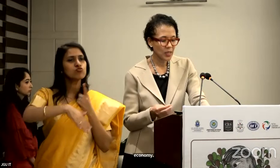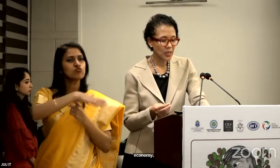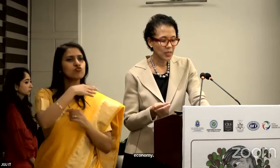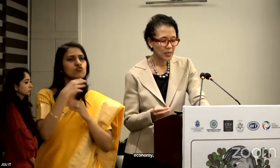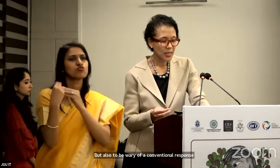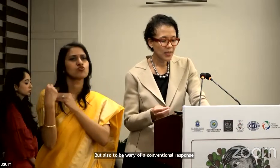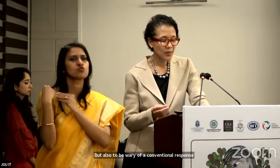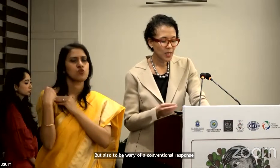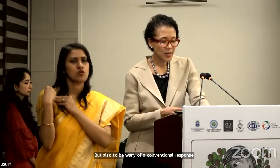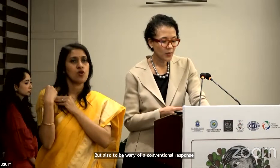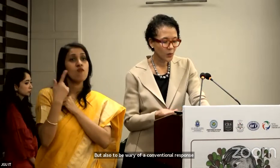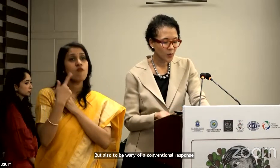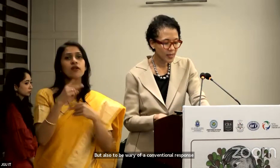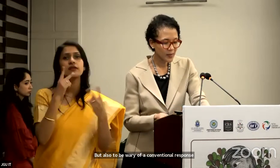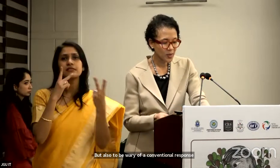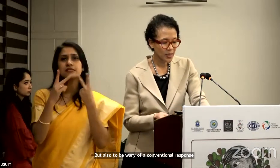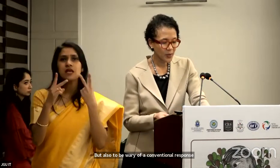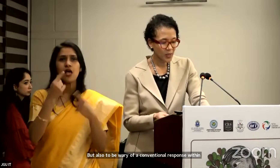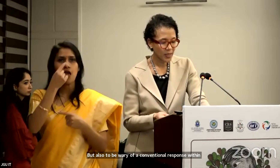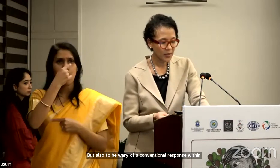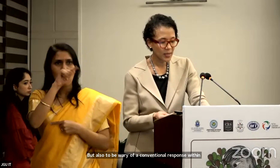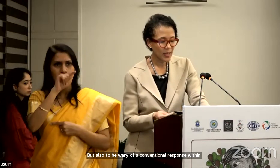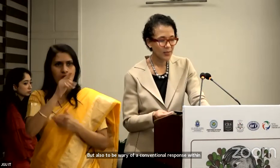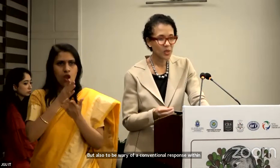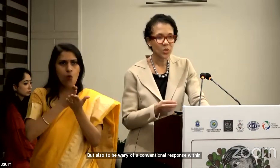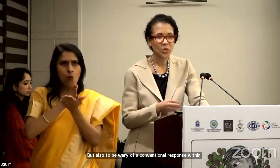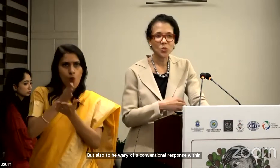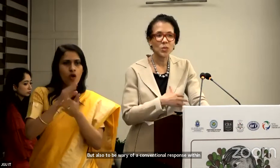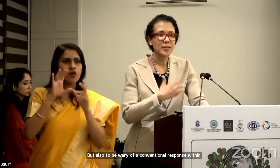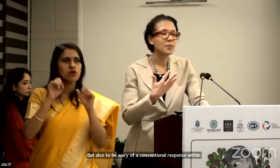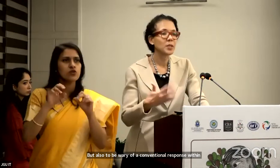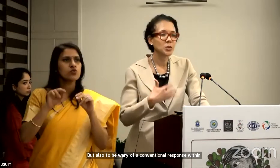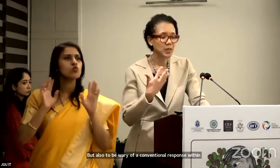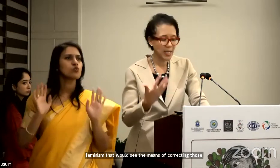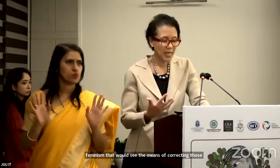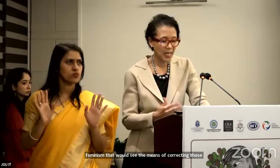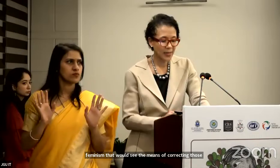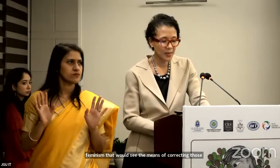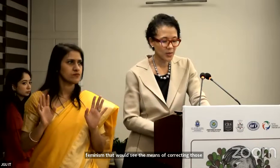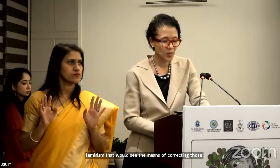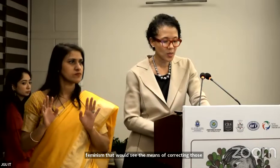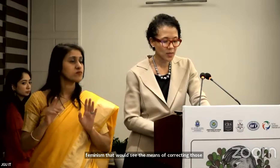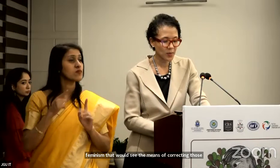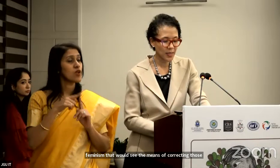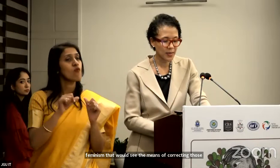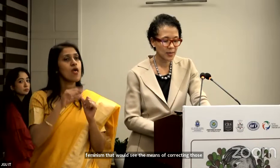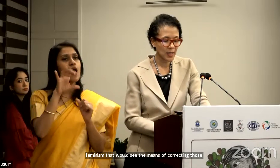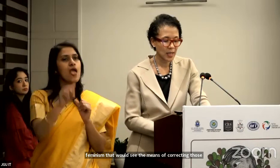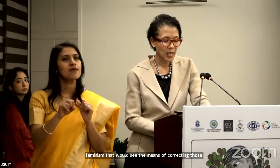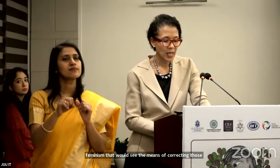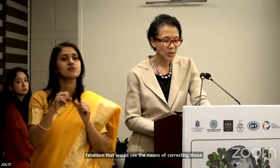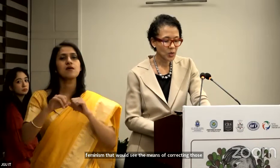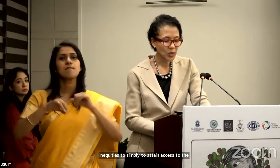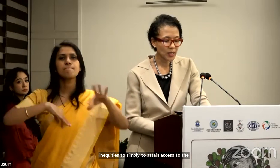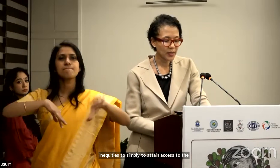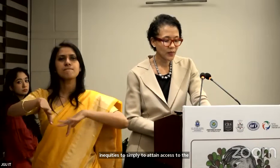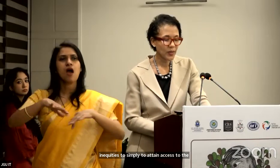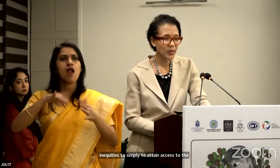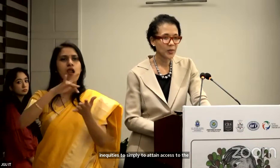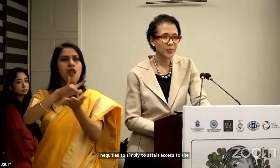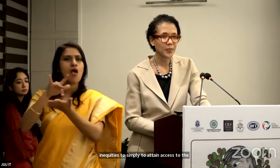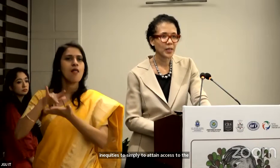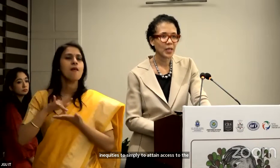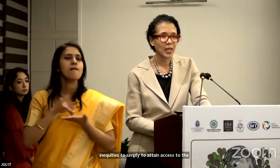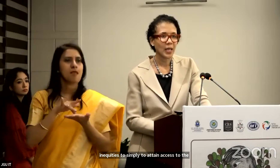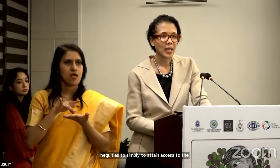would see the means of correcting those inequities simply to attain access to the marketplace as currently